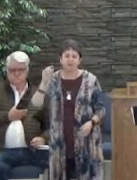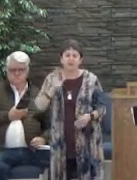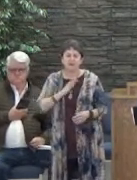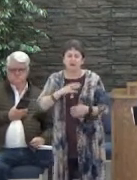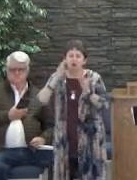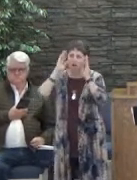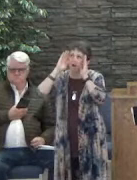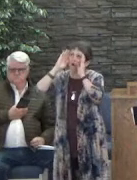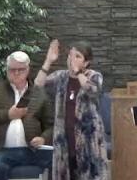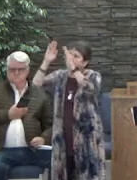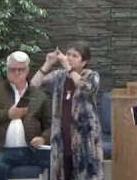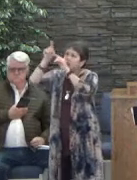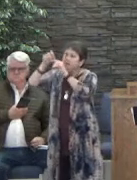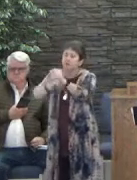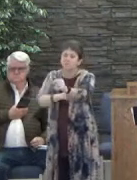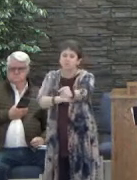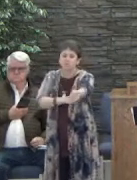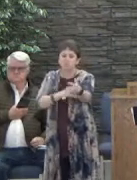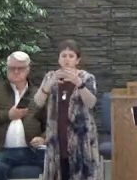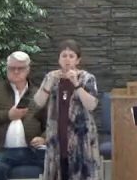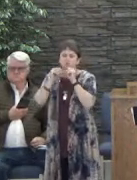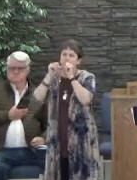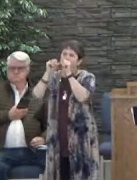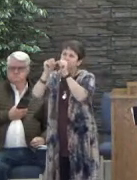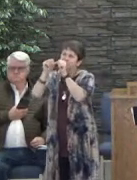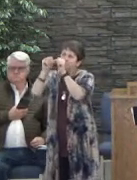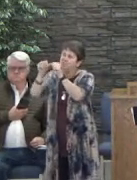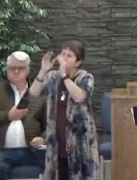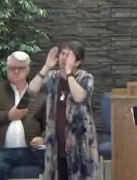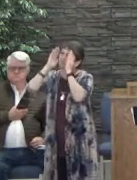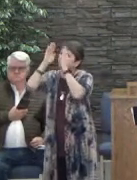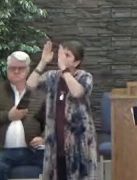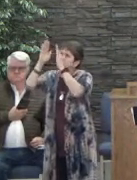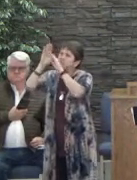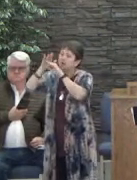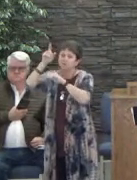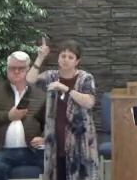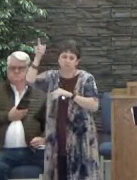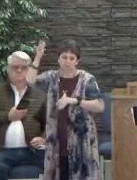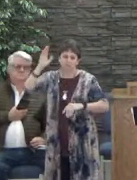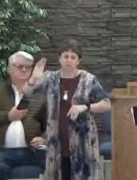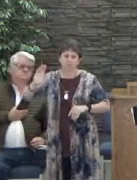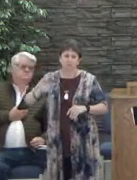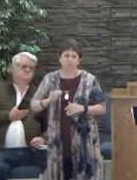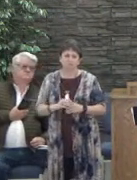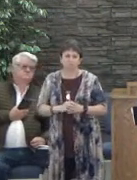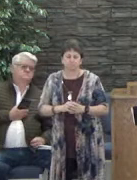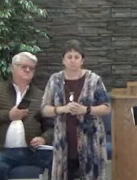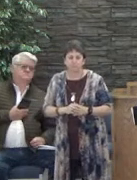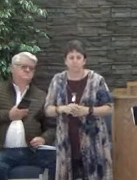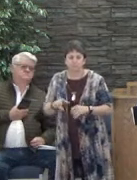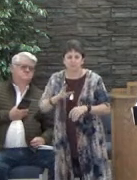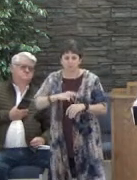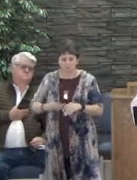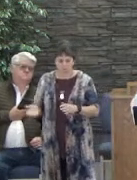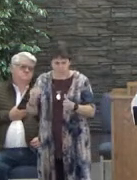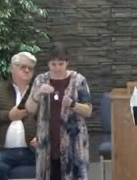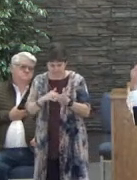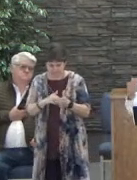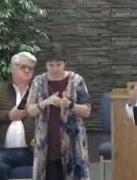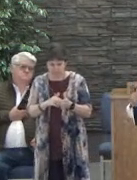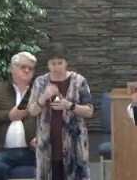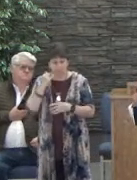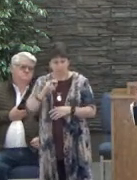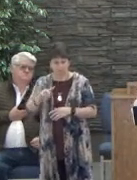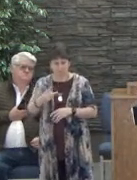eyes are on him. We want to continue to keep our eyes focused on him. And of course, again, for the